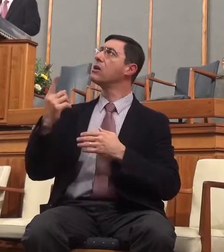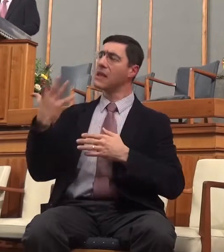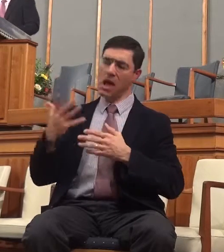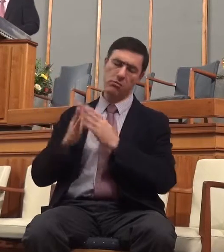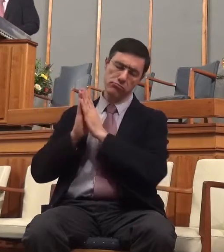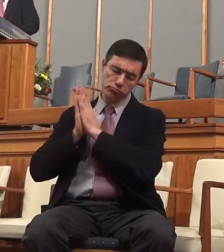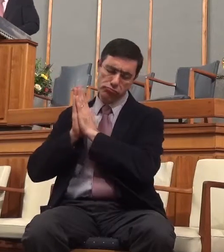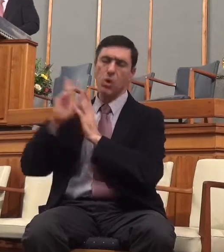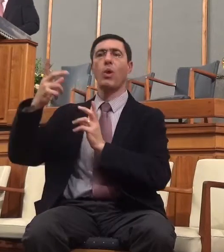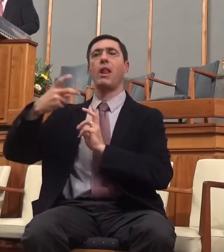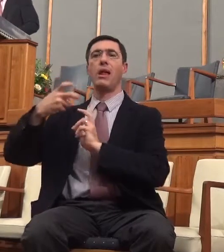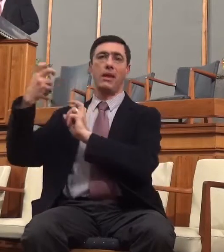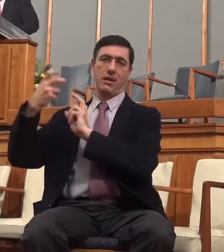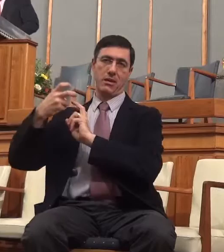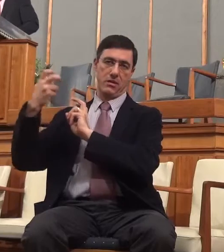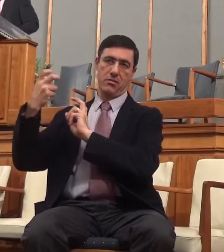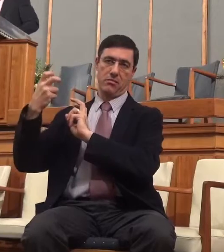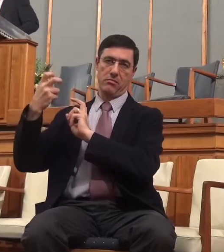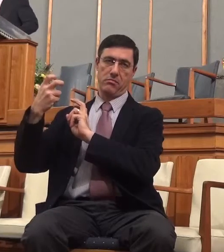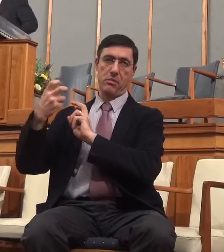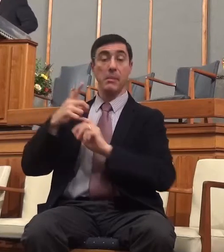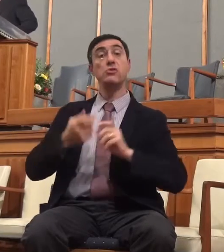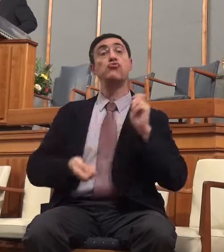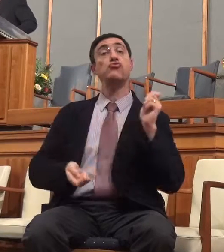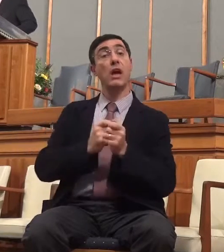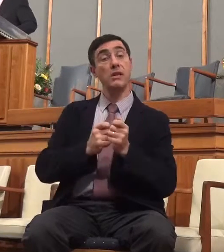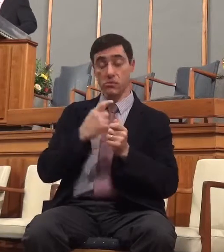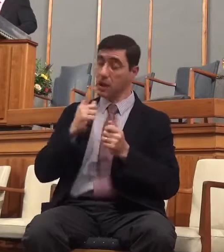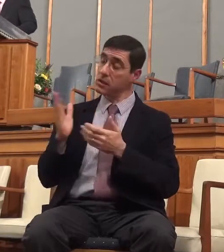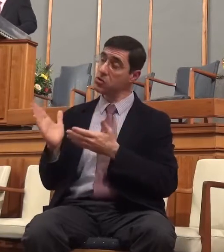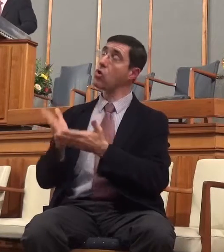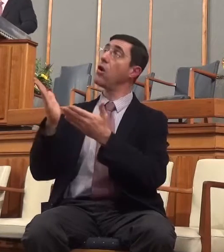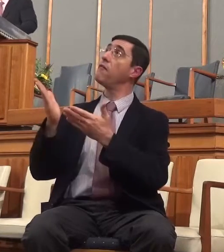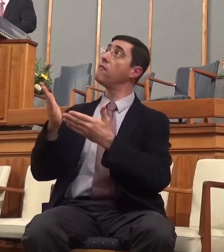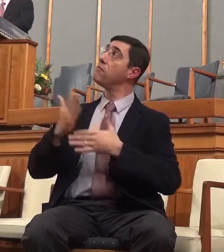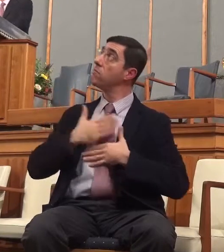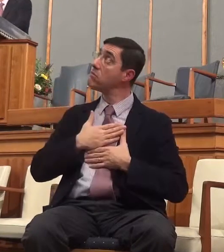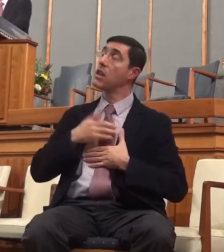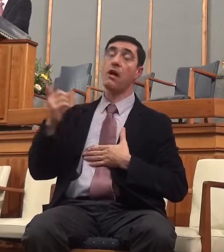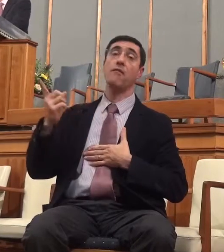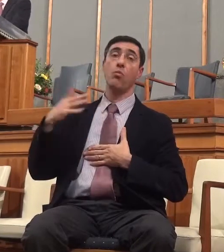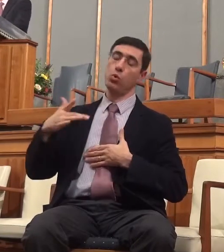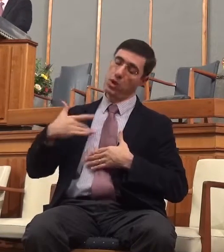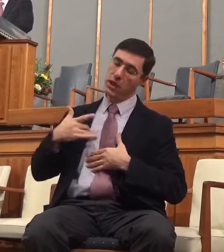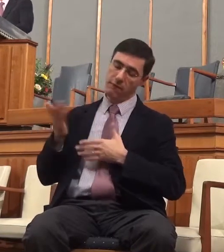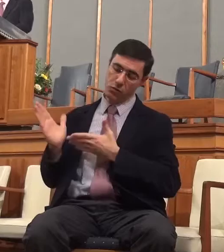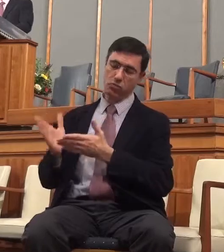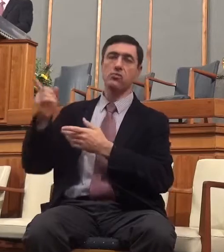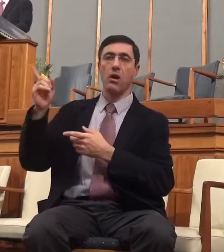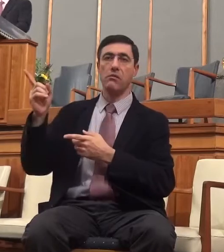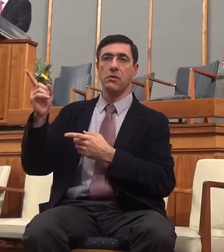prayers, and you serve him, and you live for him, and you learn of him, and you love him. You believe the